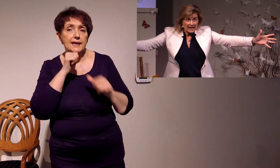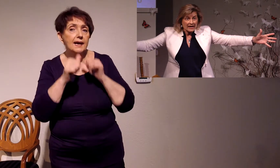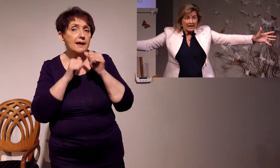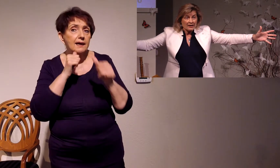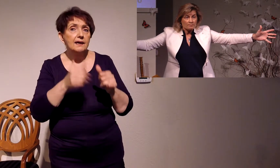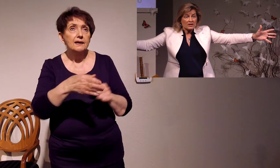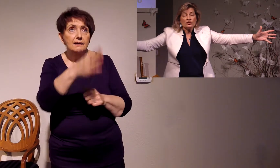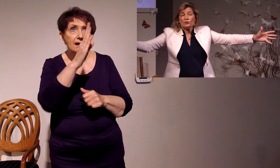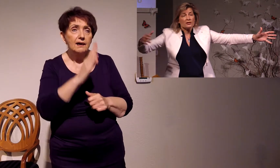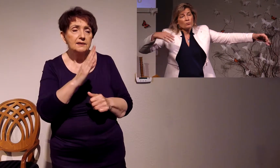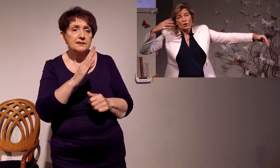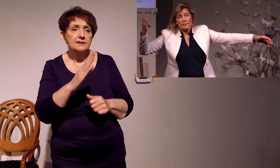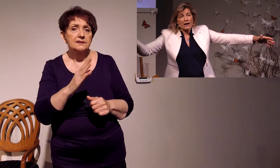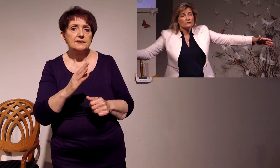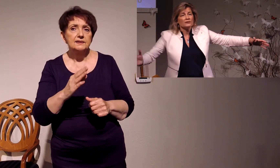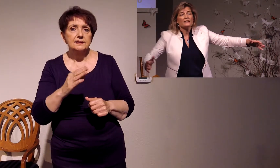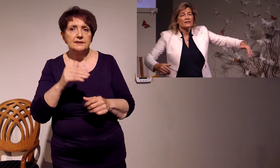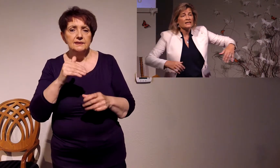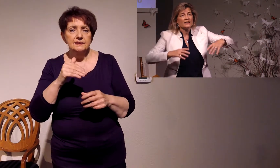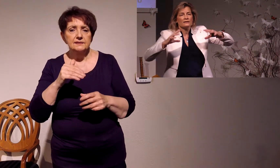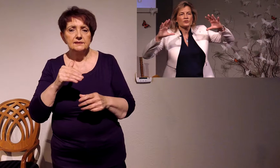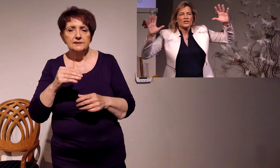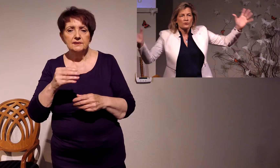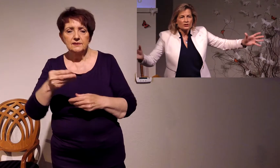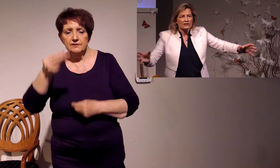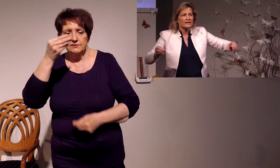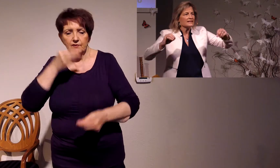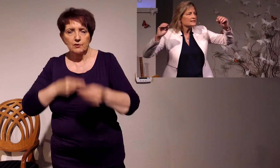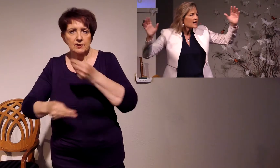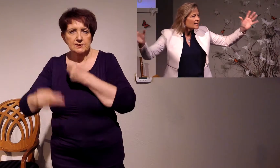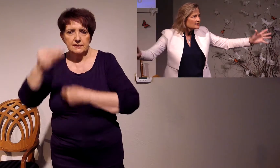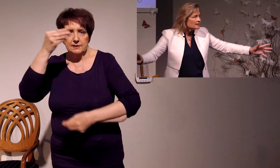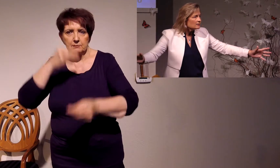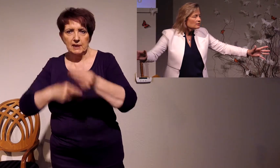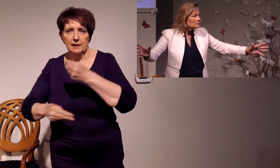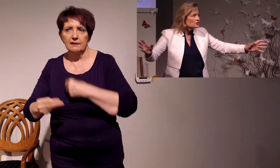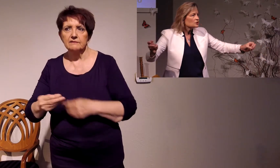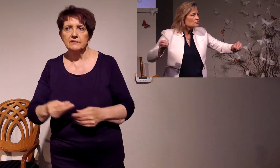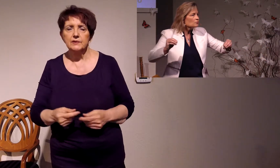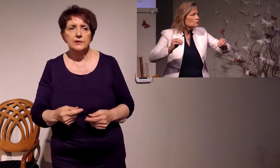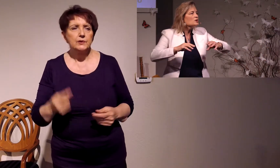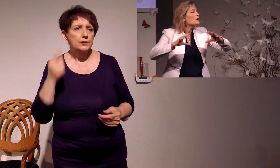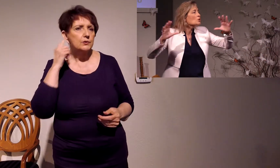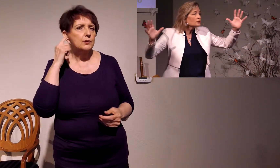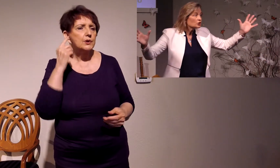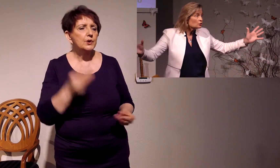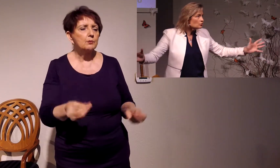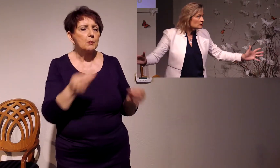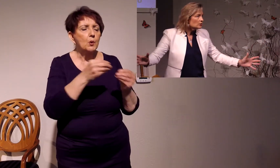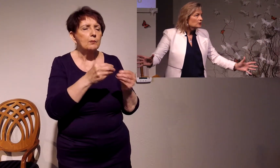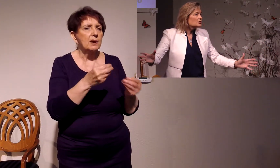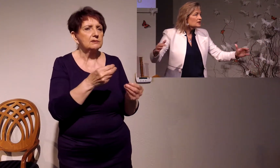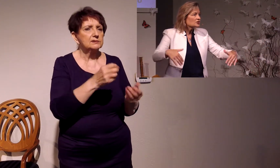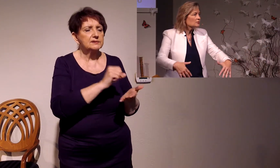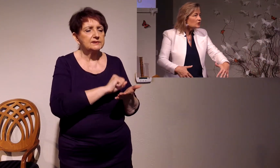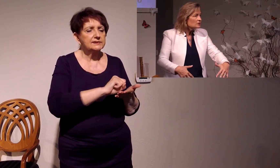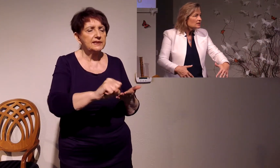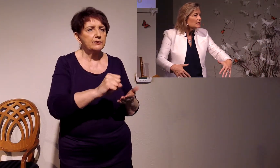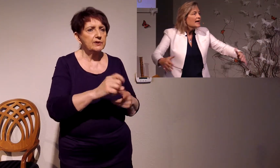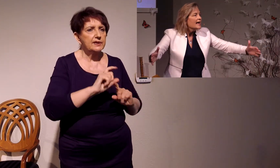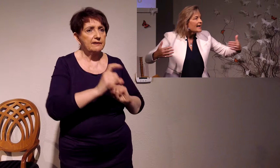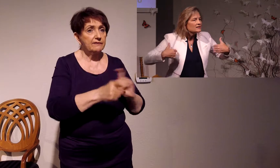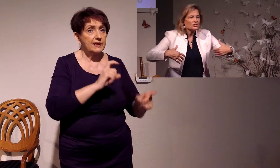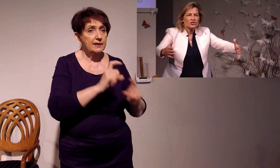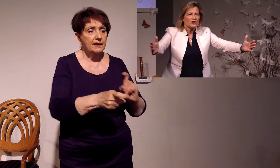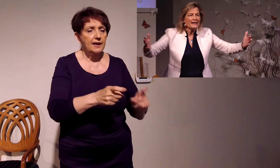life. And you'll hear more about giving and sacred giving and tithing, which we both do to this